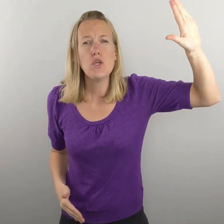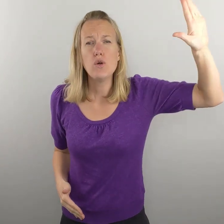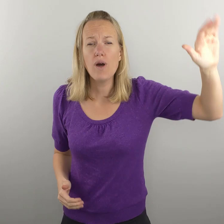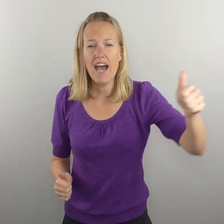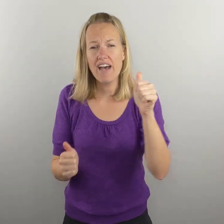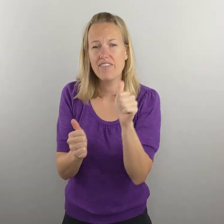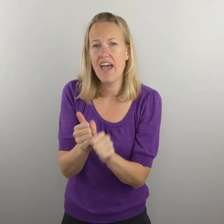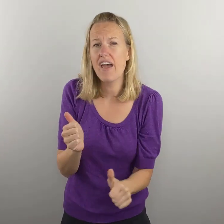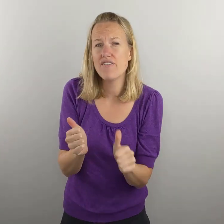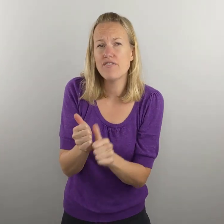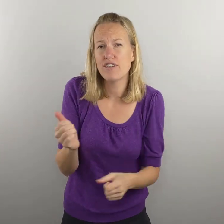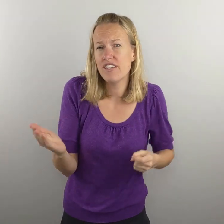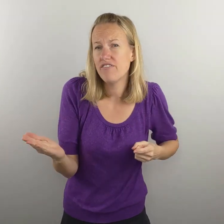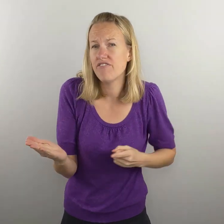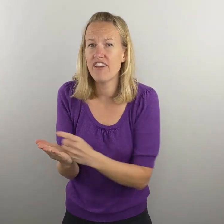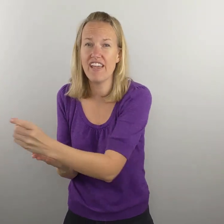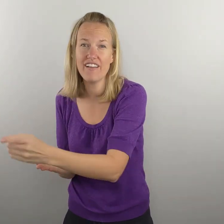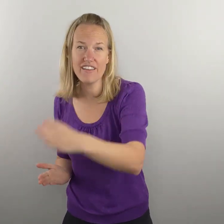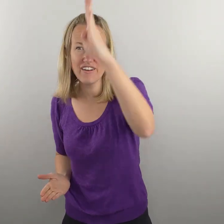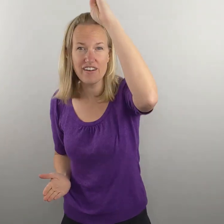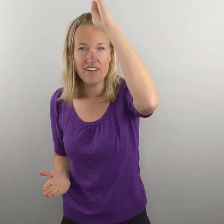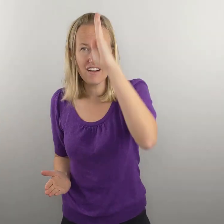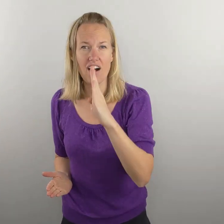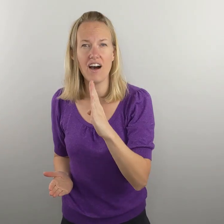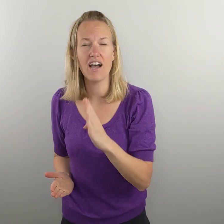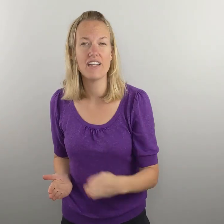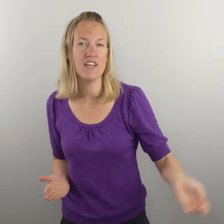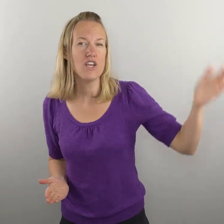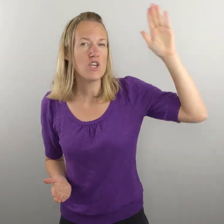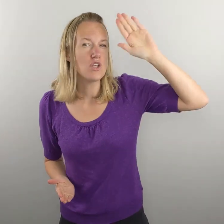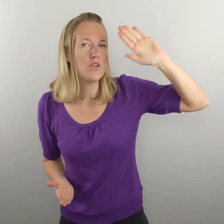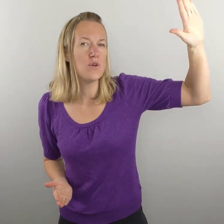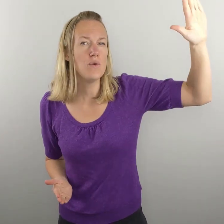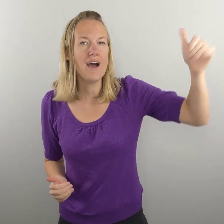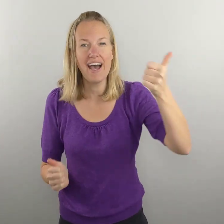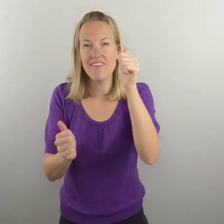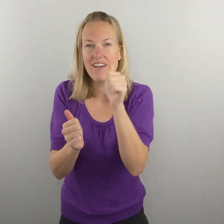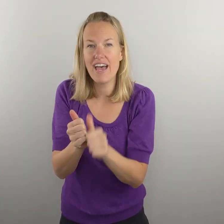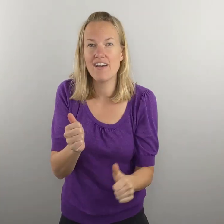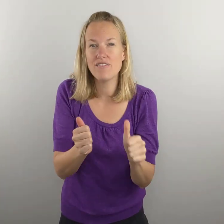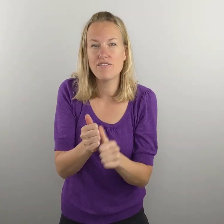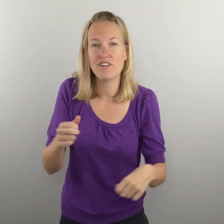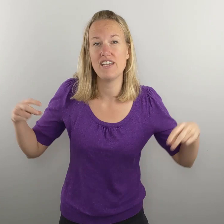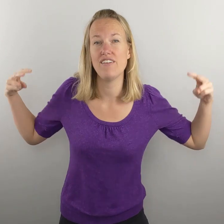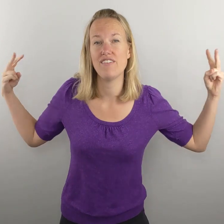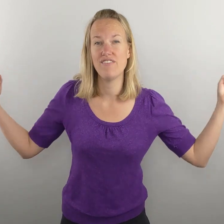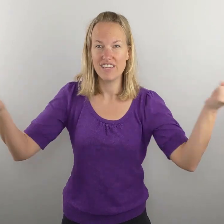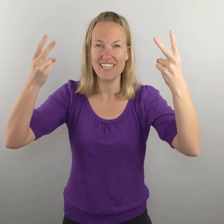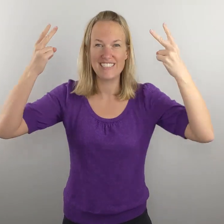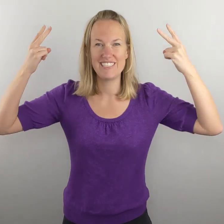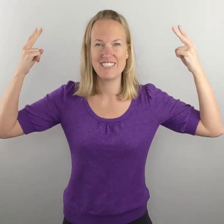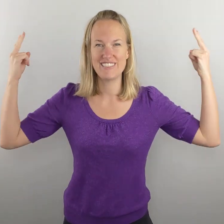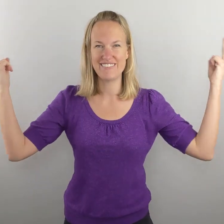You have every failure, God. You have every